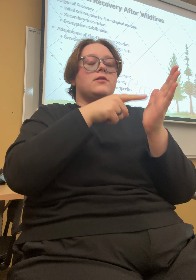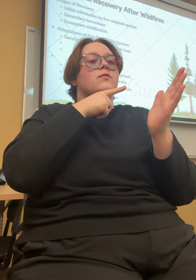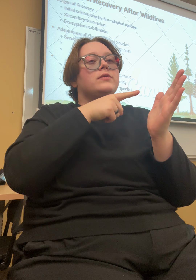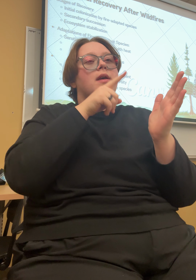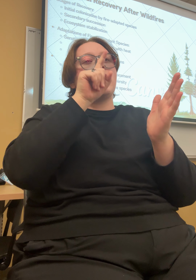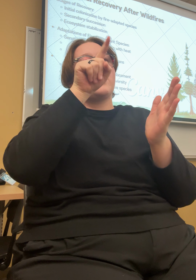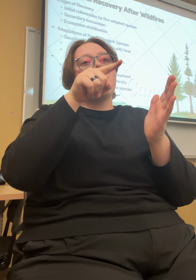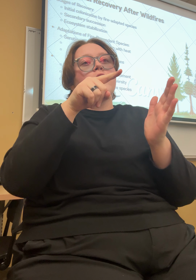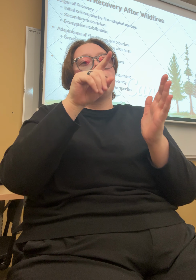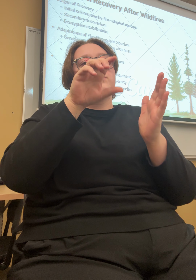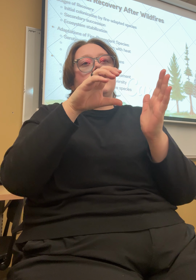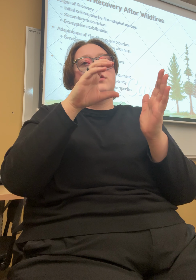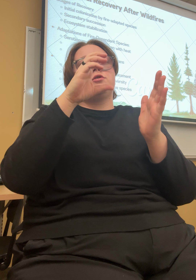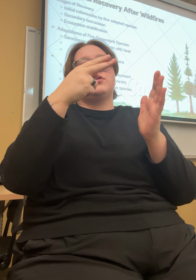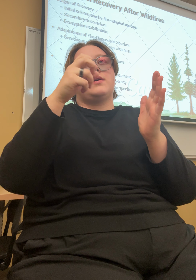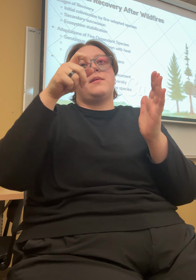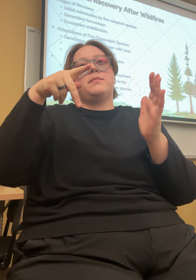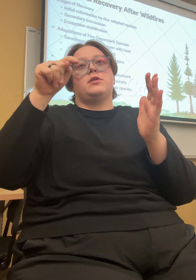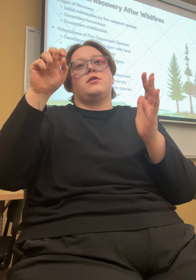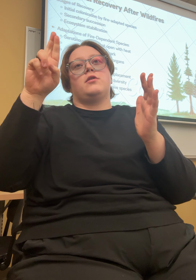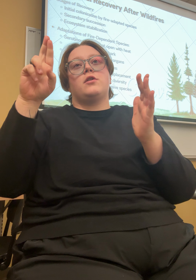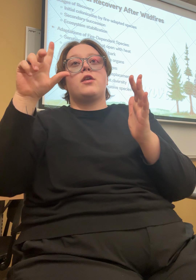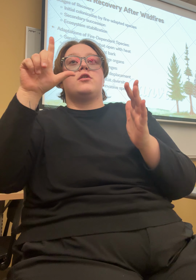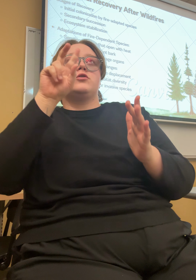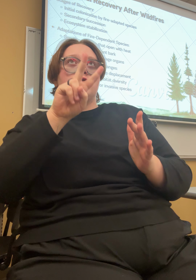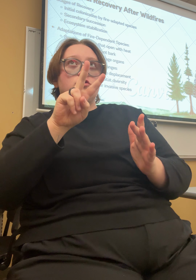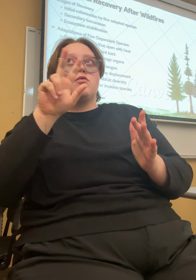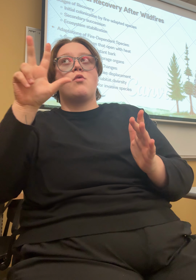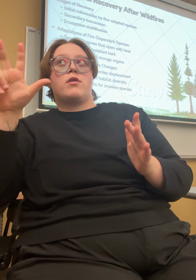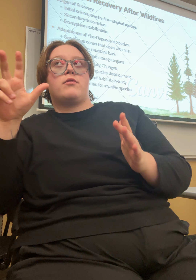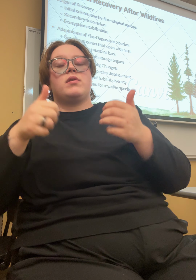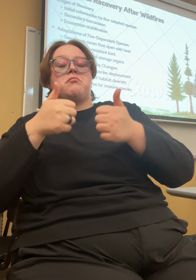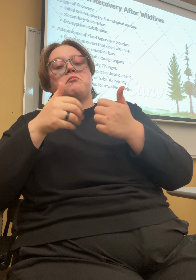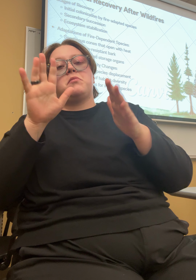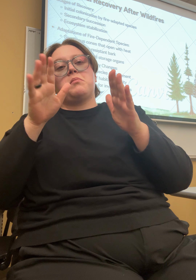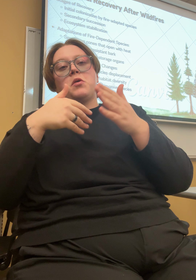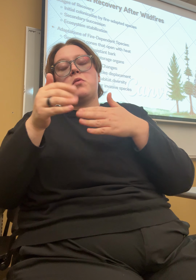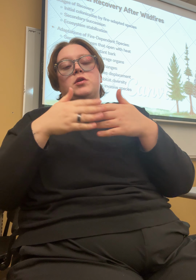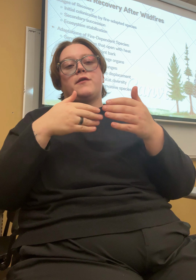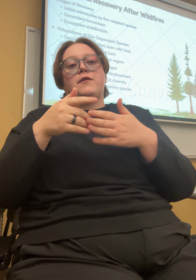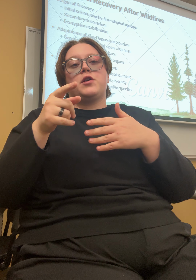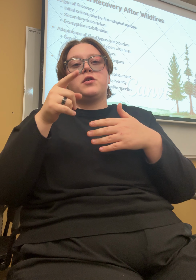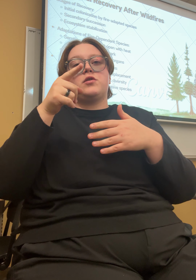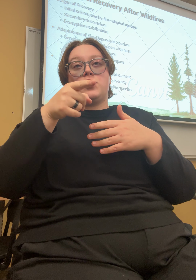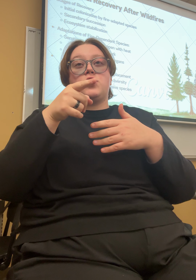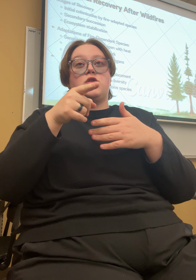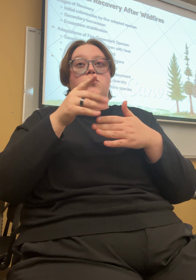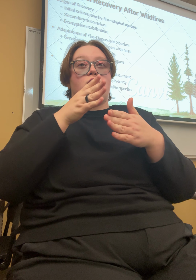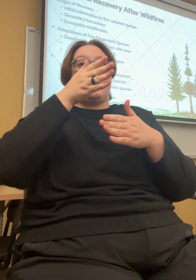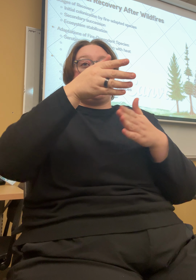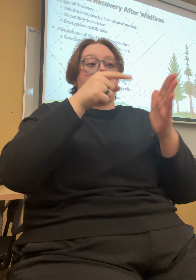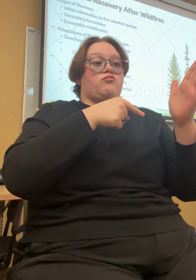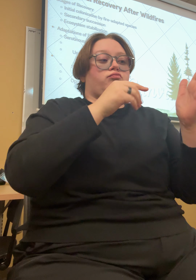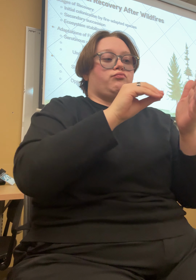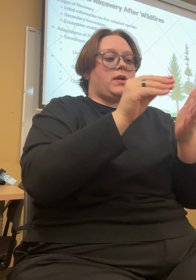just gonna skip there. Doesn't matter if it's like further on, you go right to there, and then you make your decision. So I'm gonna pair you guys